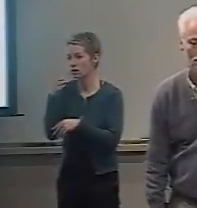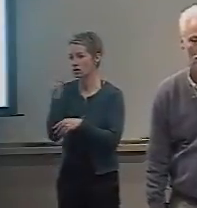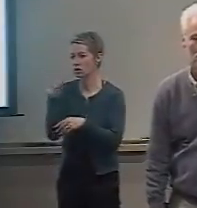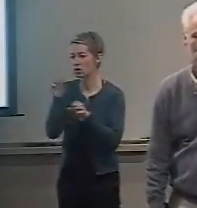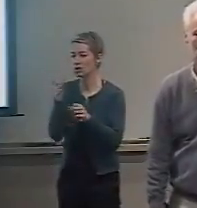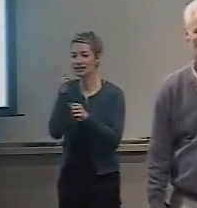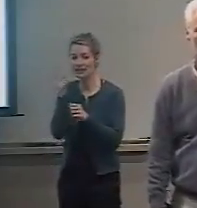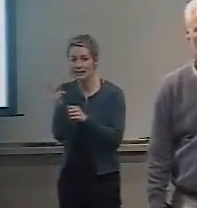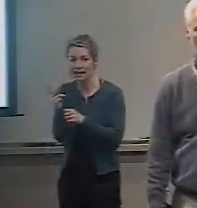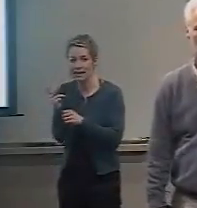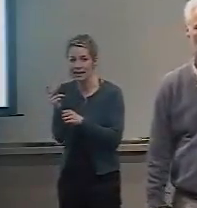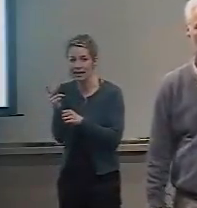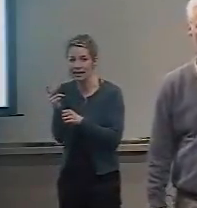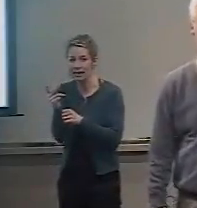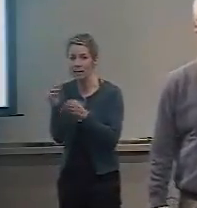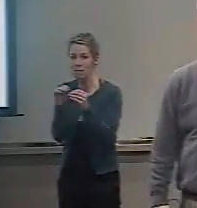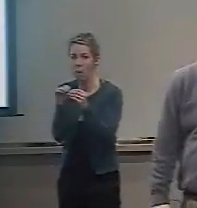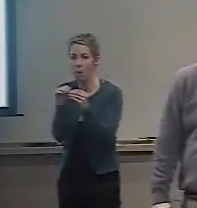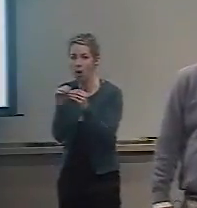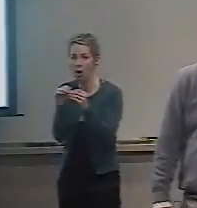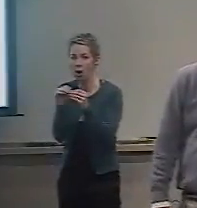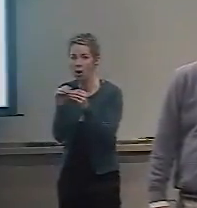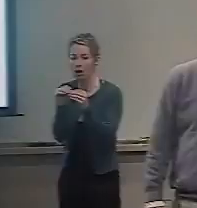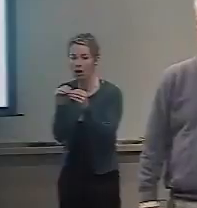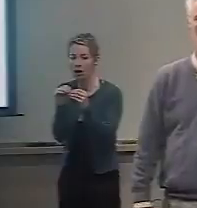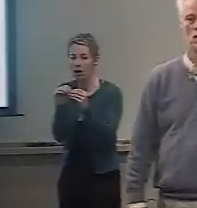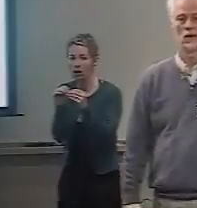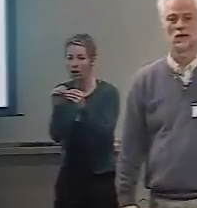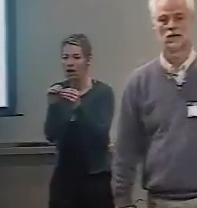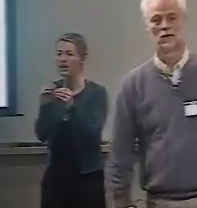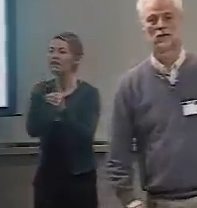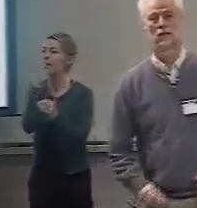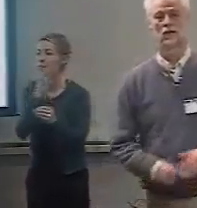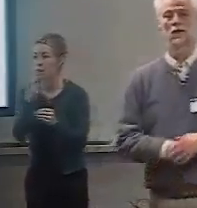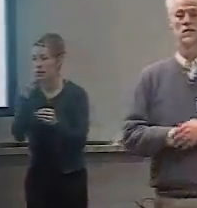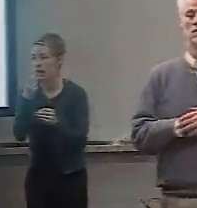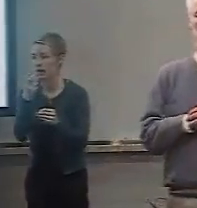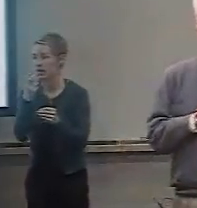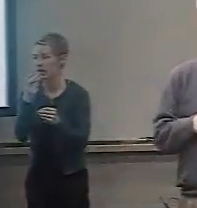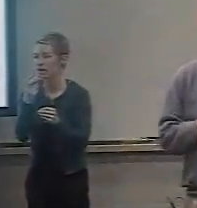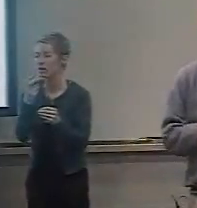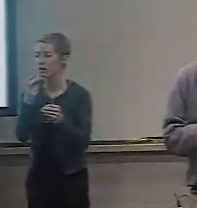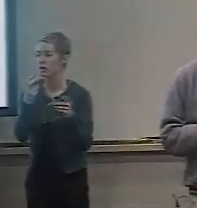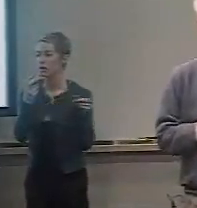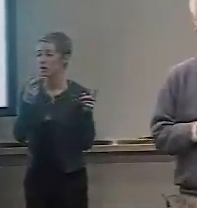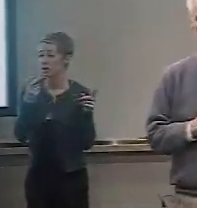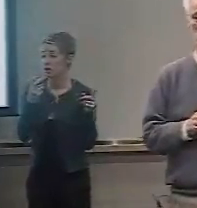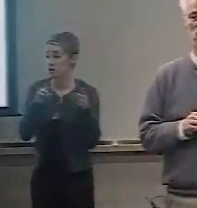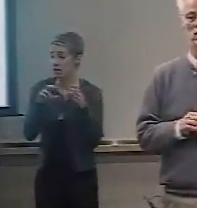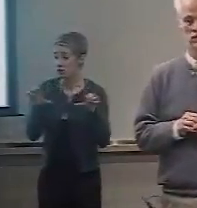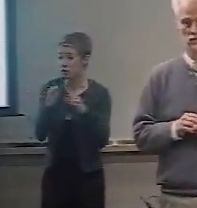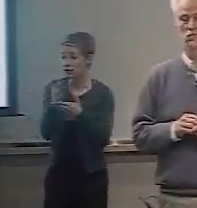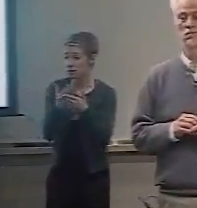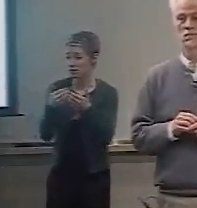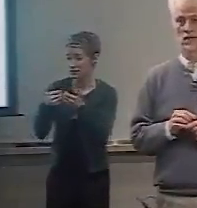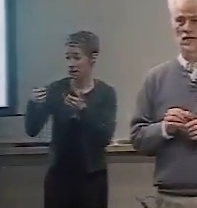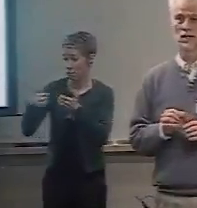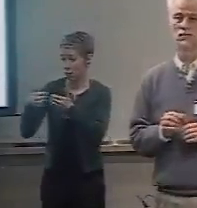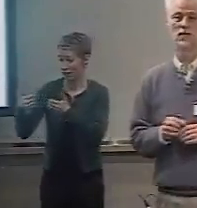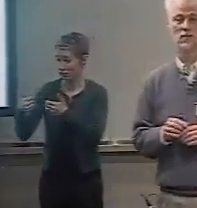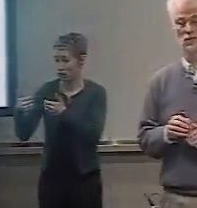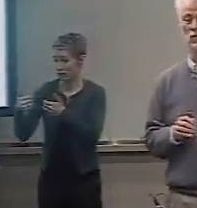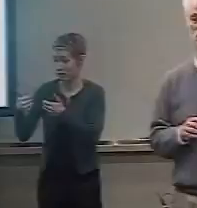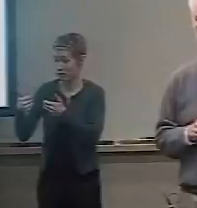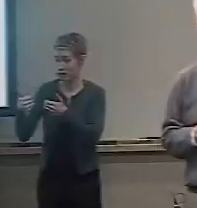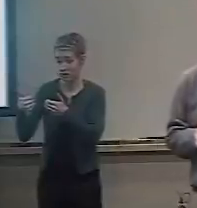see more between the reading and the background. You know what I mean? Do some separation between. Yeah,